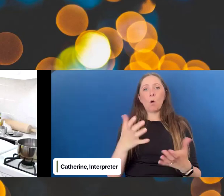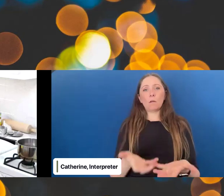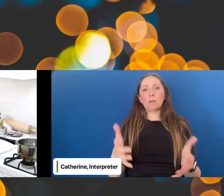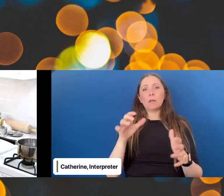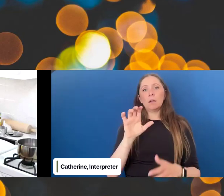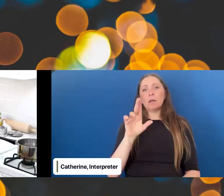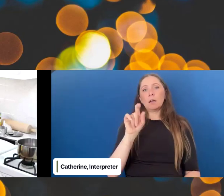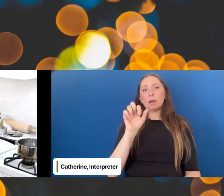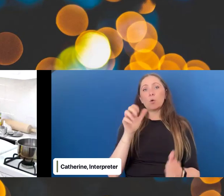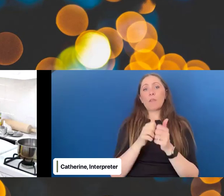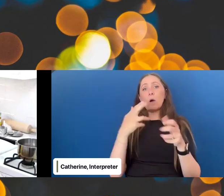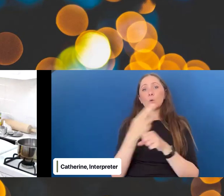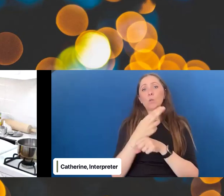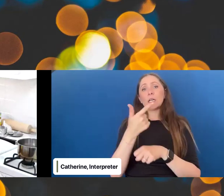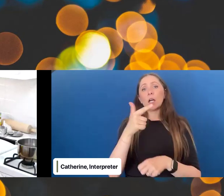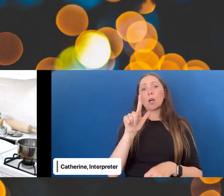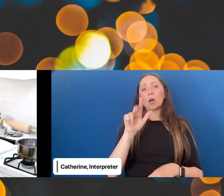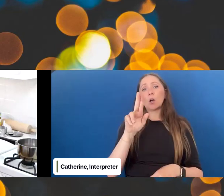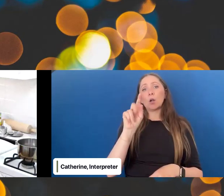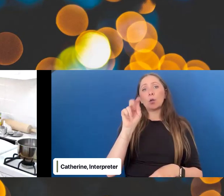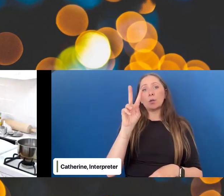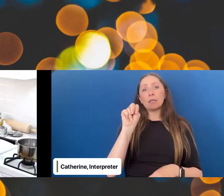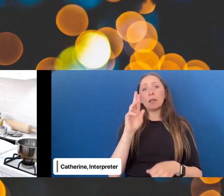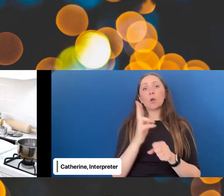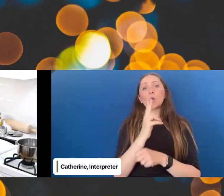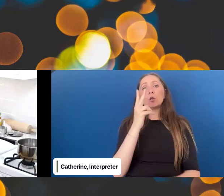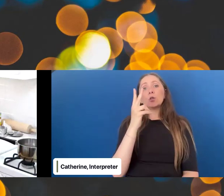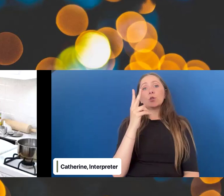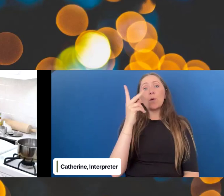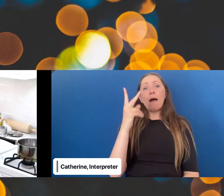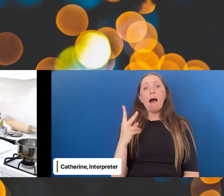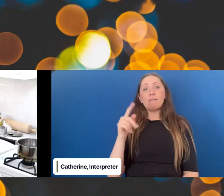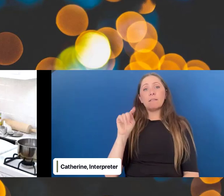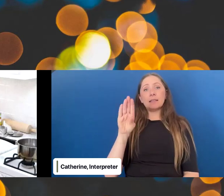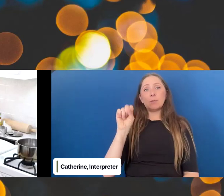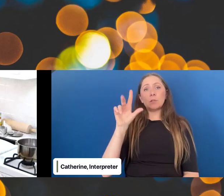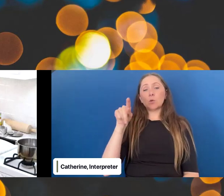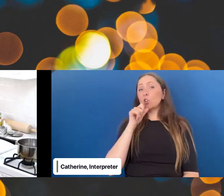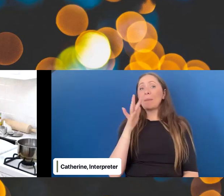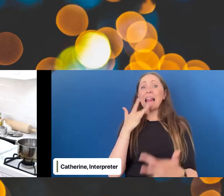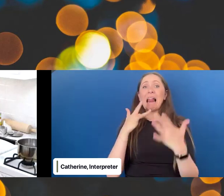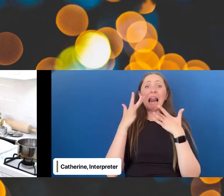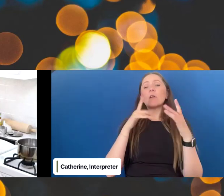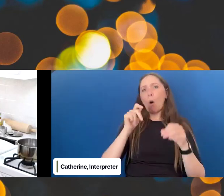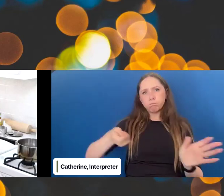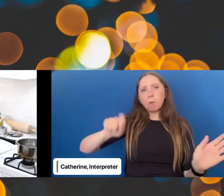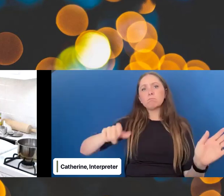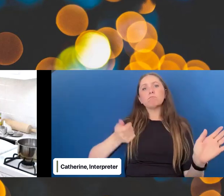using gluten. So 2.5 tablespoons. Don't hold back.